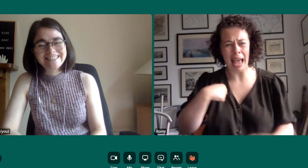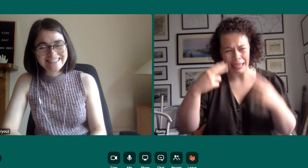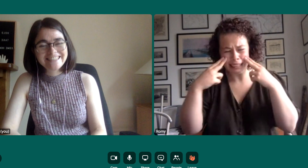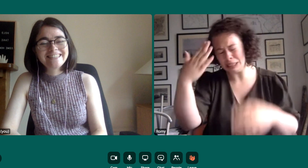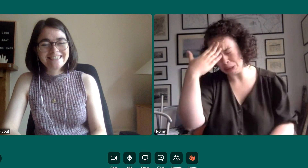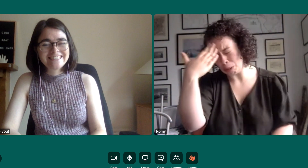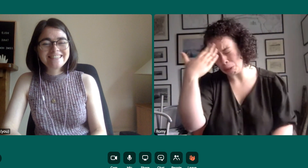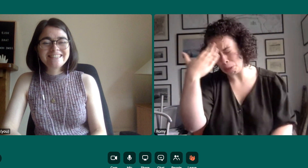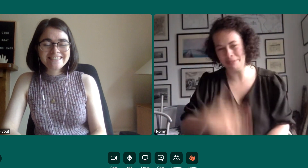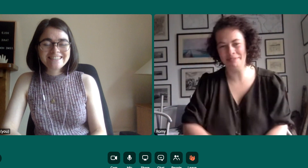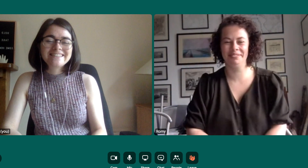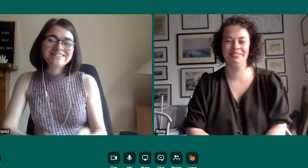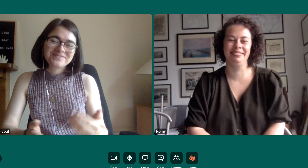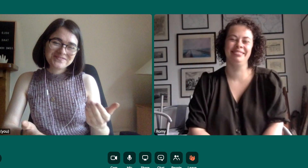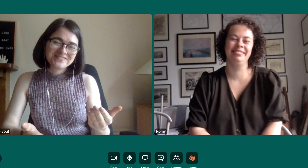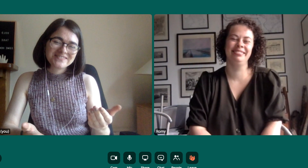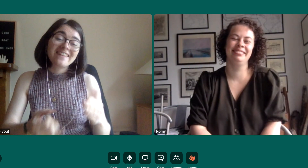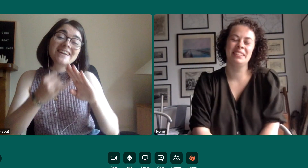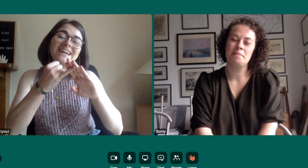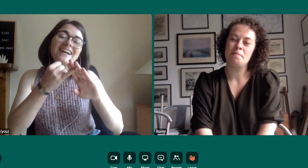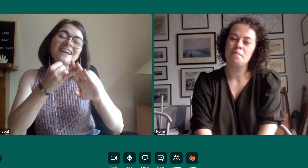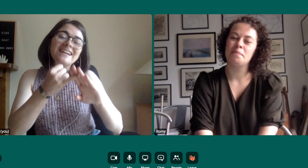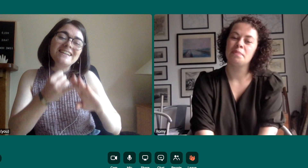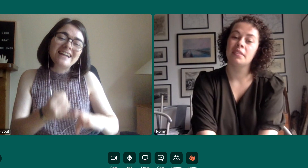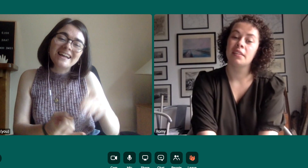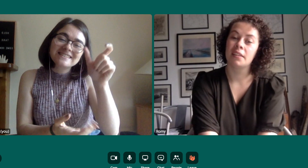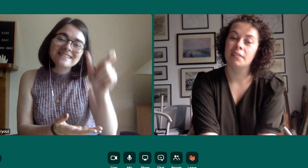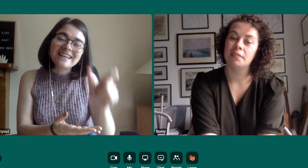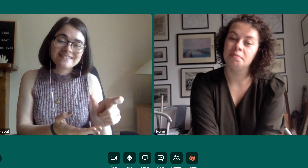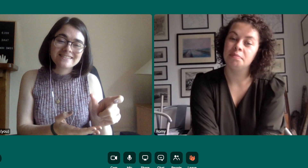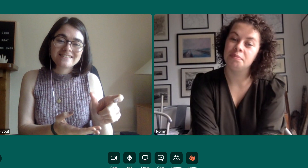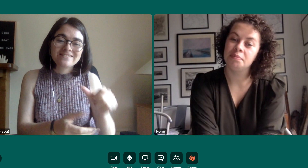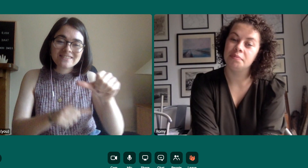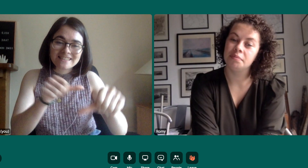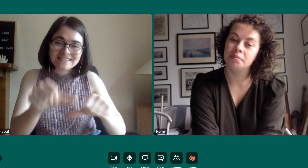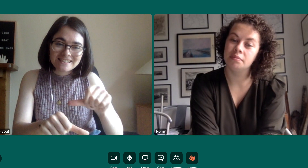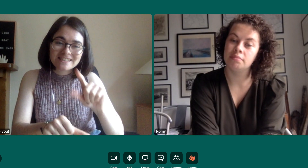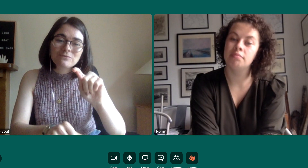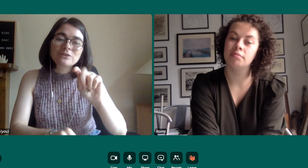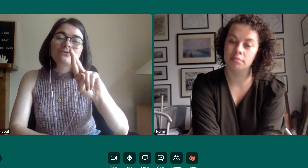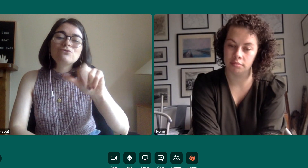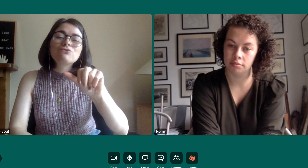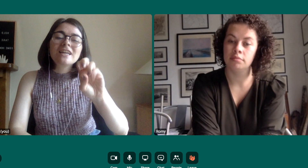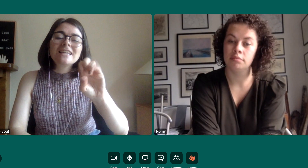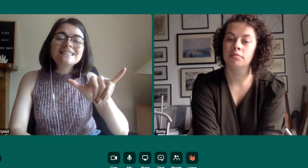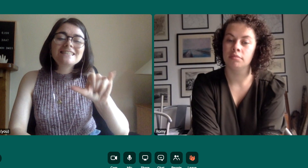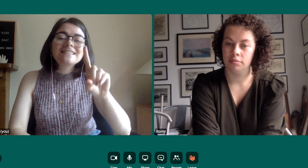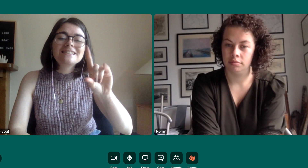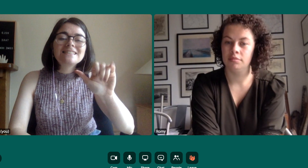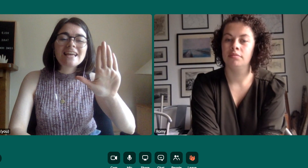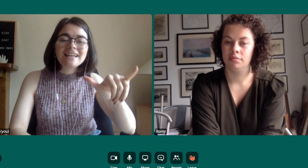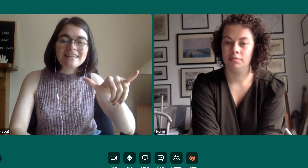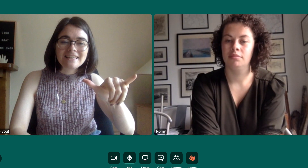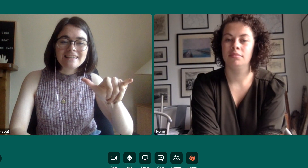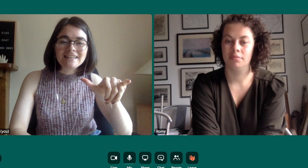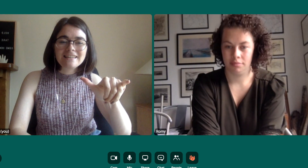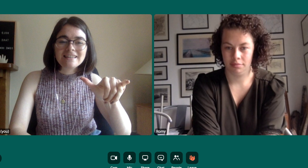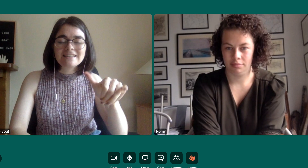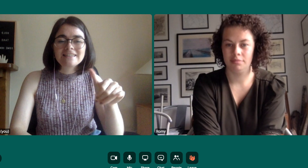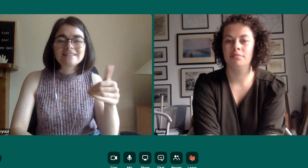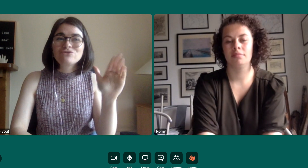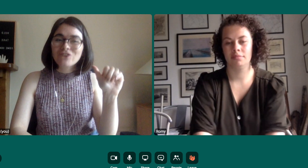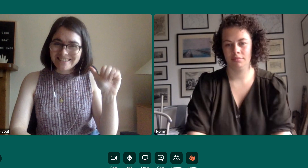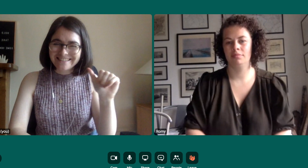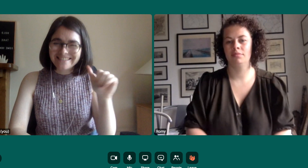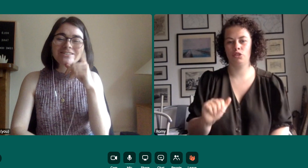And then our final guest of the season was Tracy Daly, who spoke to us all about soft skills and the